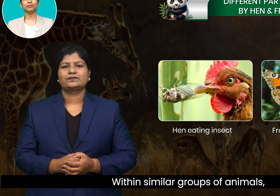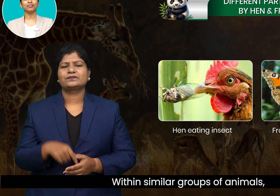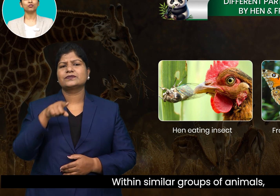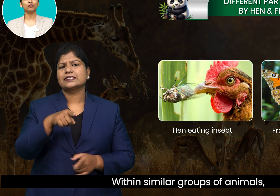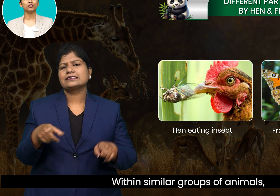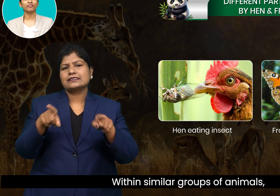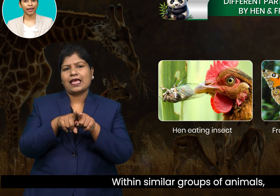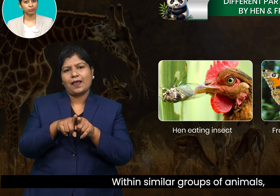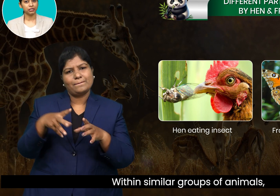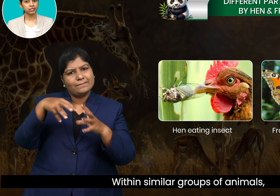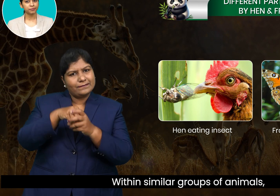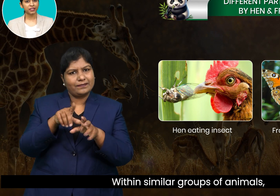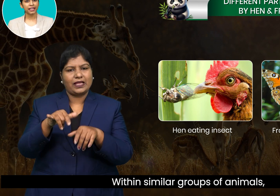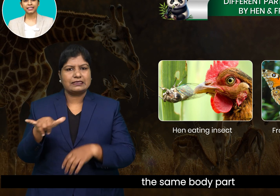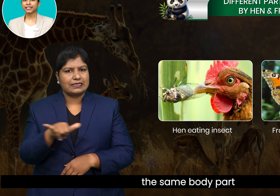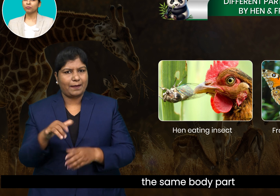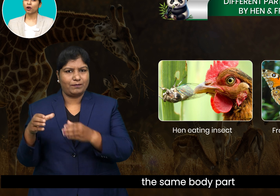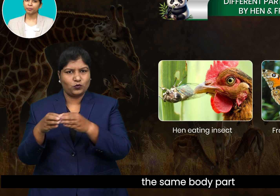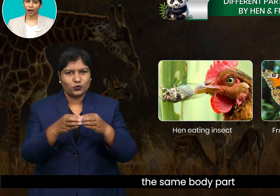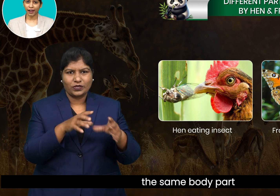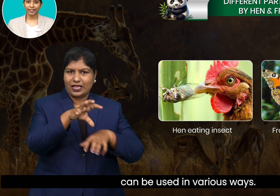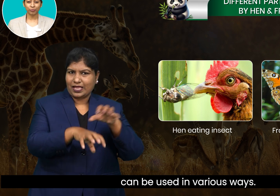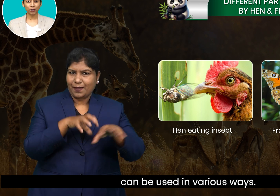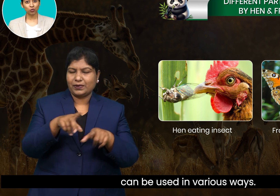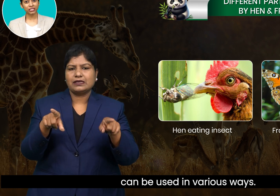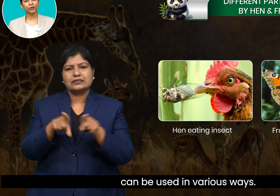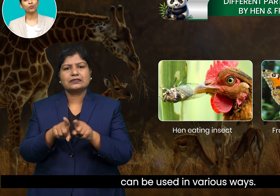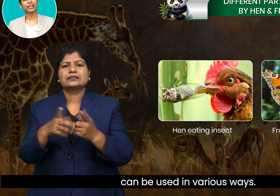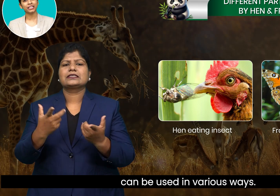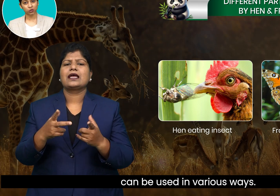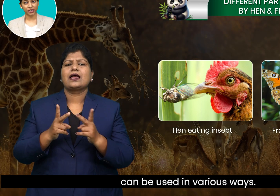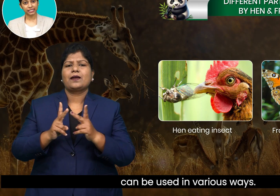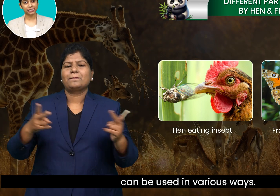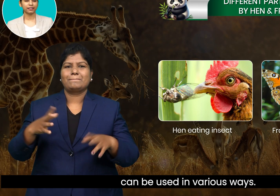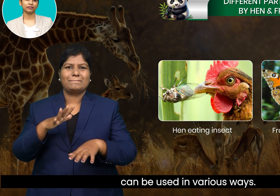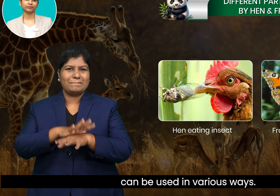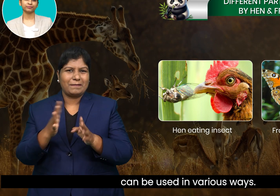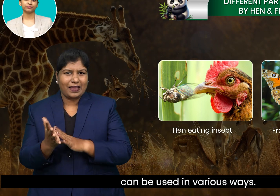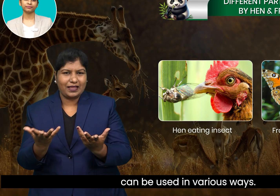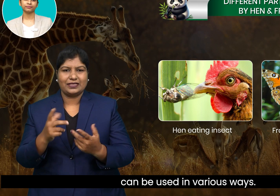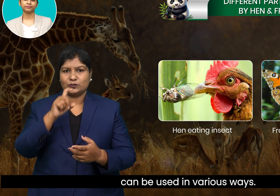Within similar groups of animals, the same body part can be used in various ways.